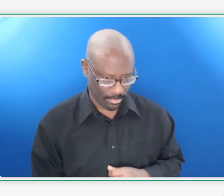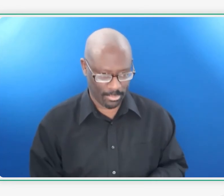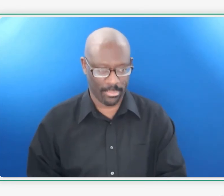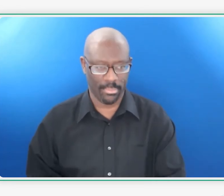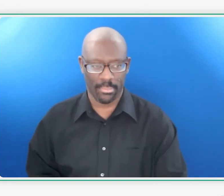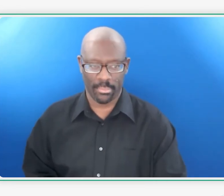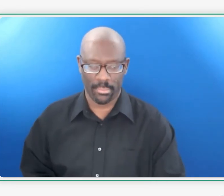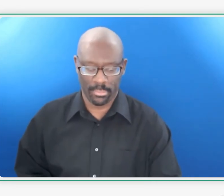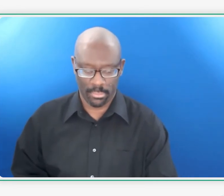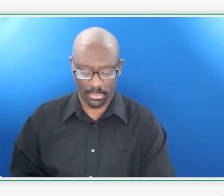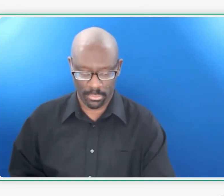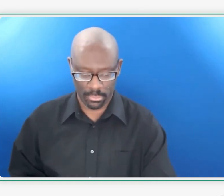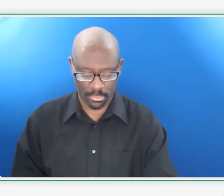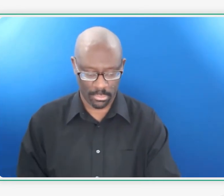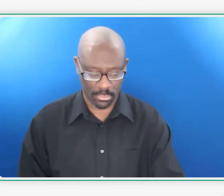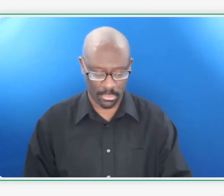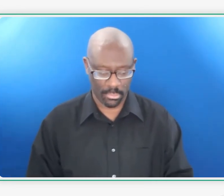community.